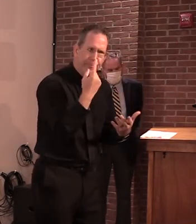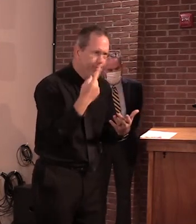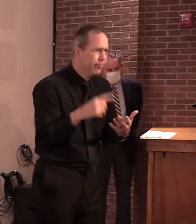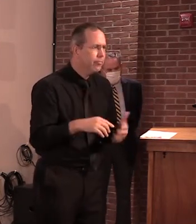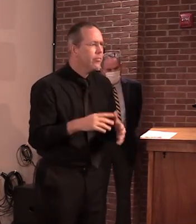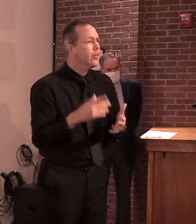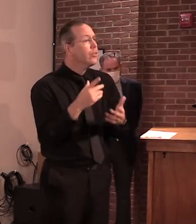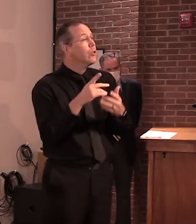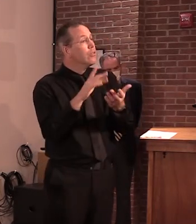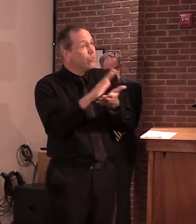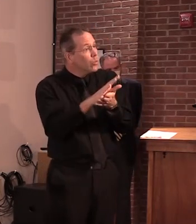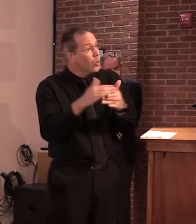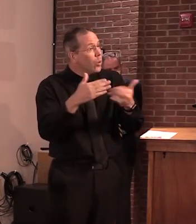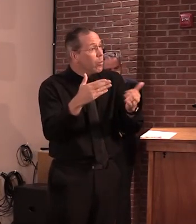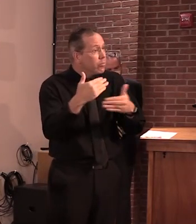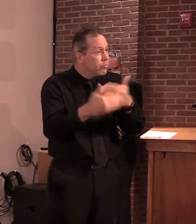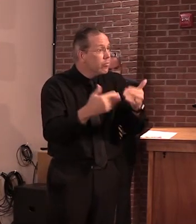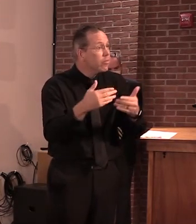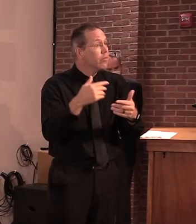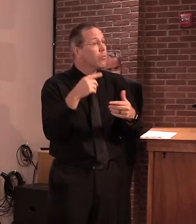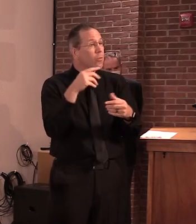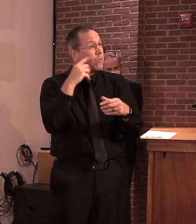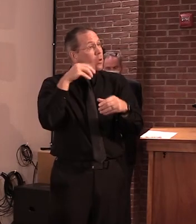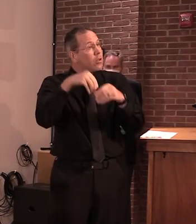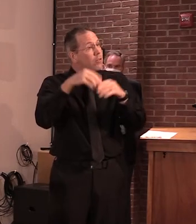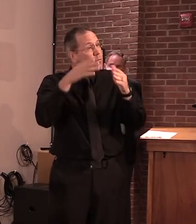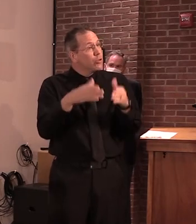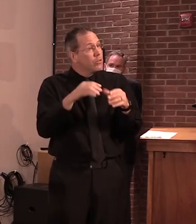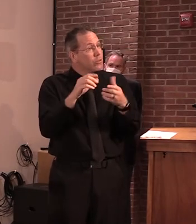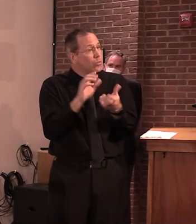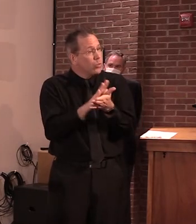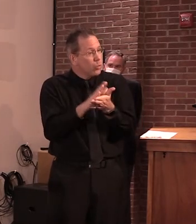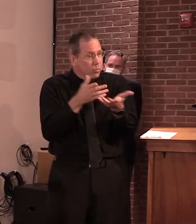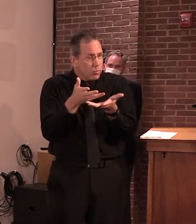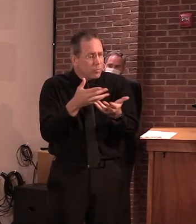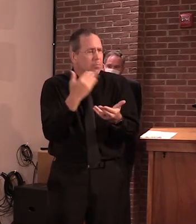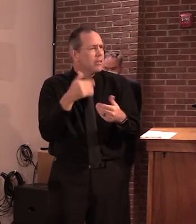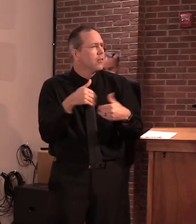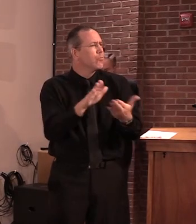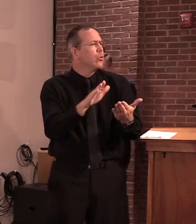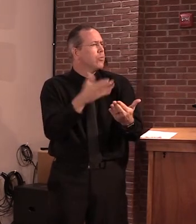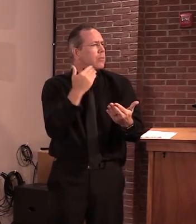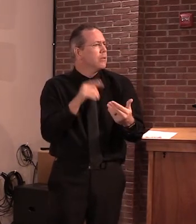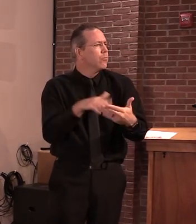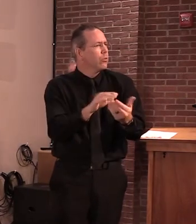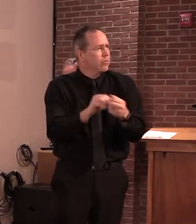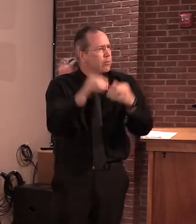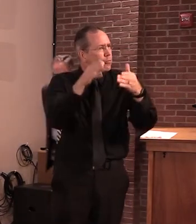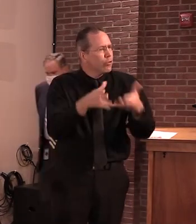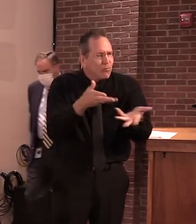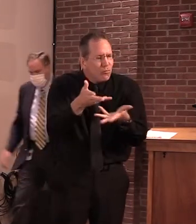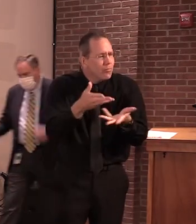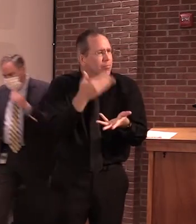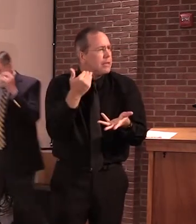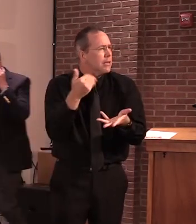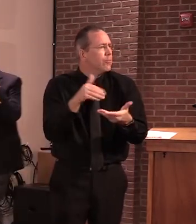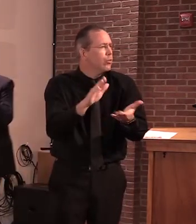for in-person instruction is the best path forward. Secretary French.